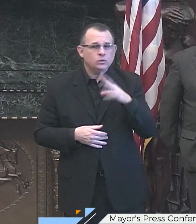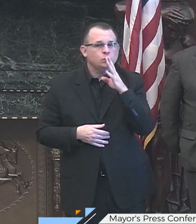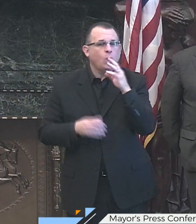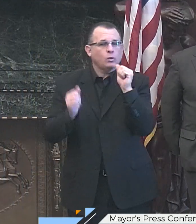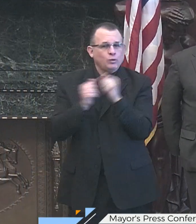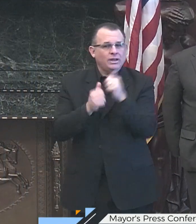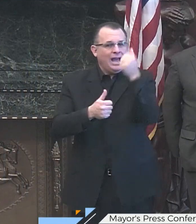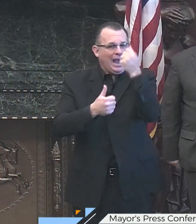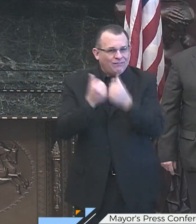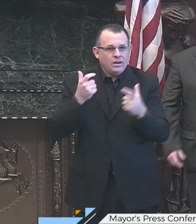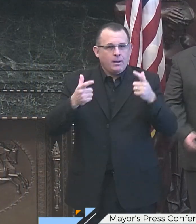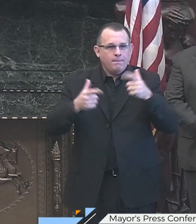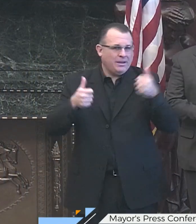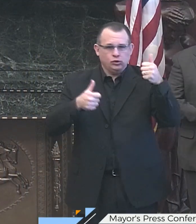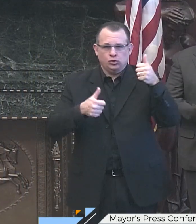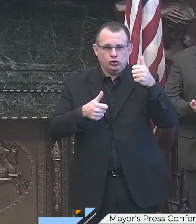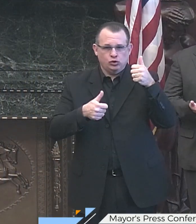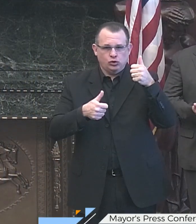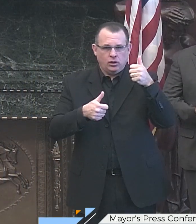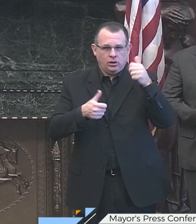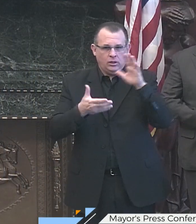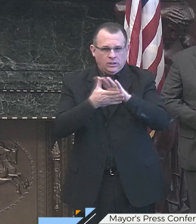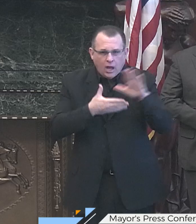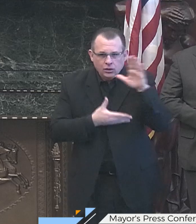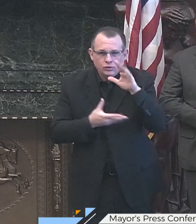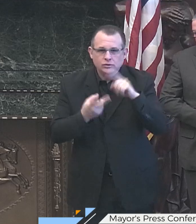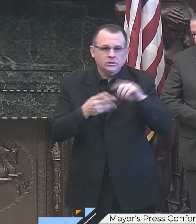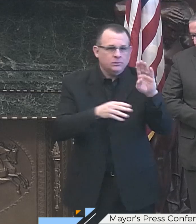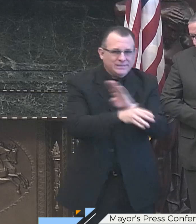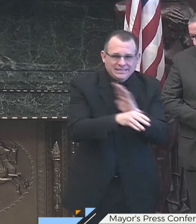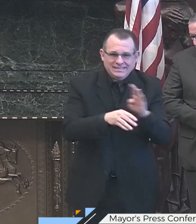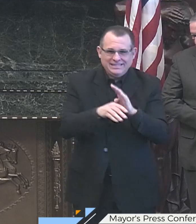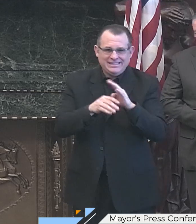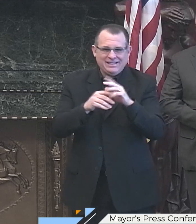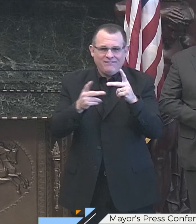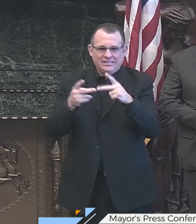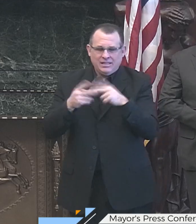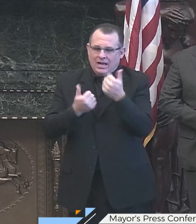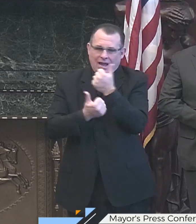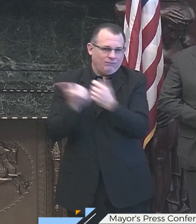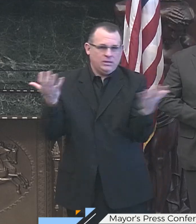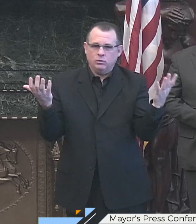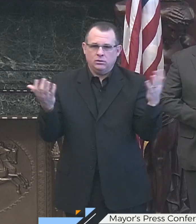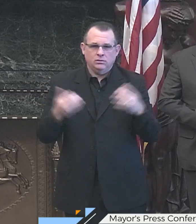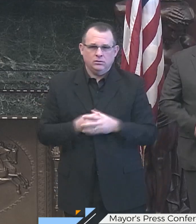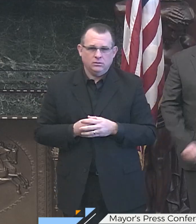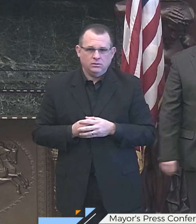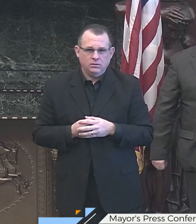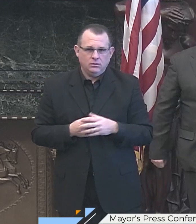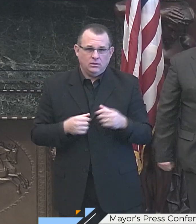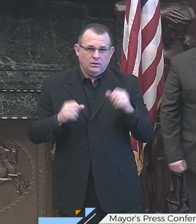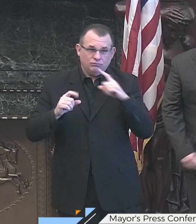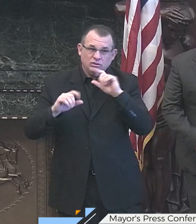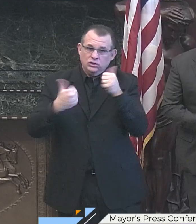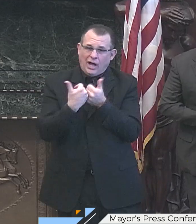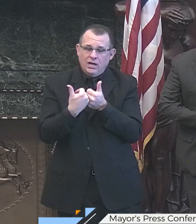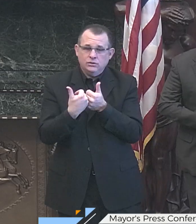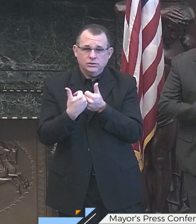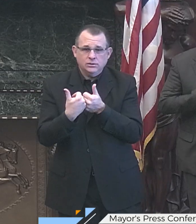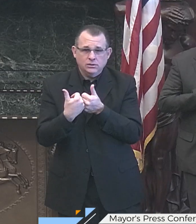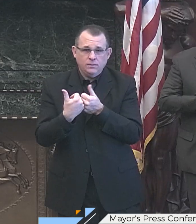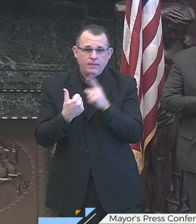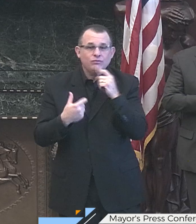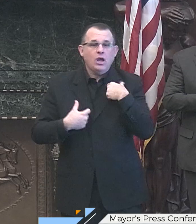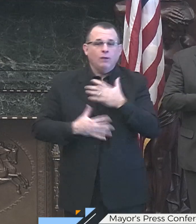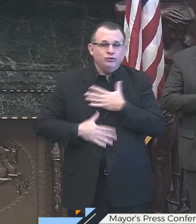institution in the city. These are challenging issues to stand up, and really appreciate the partnership of all of